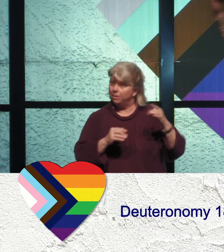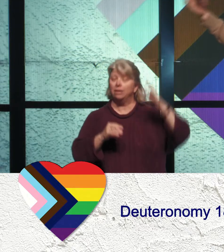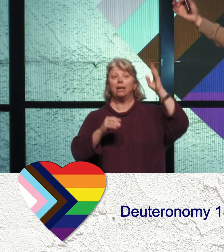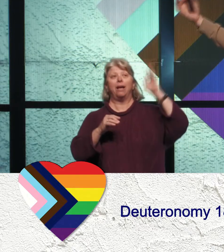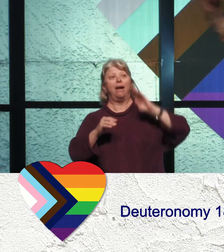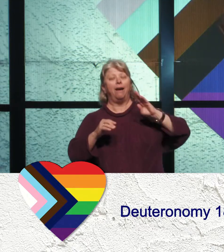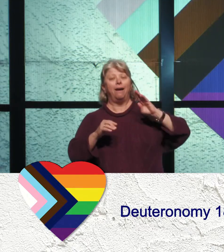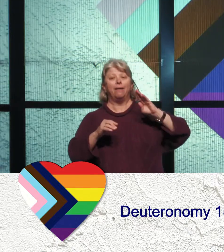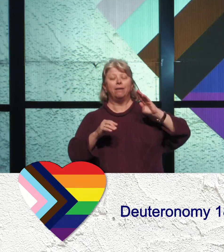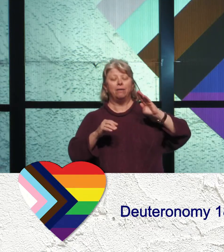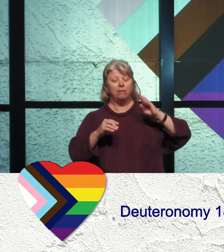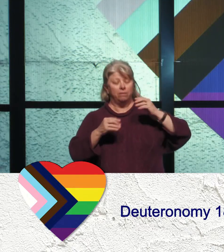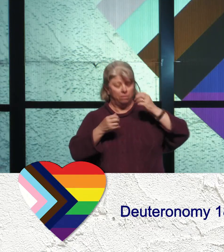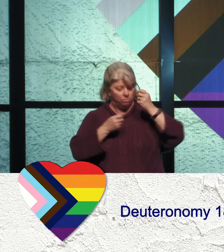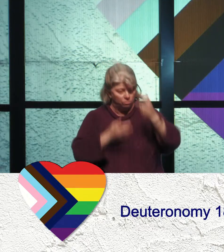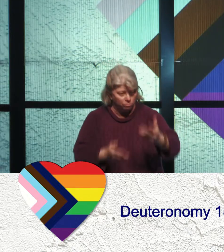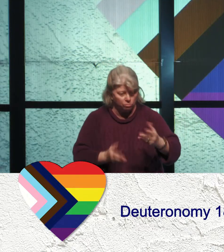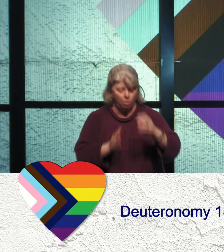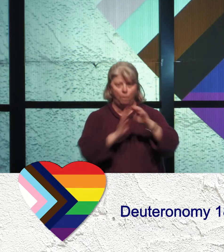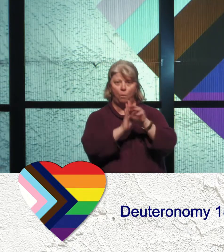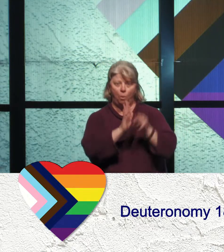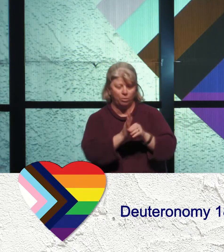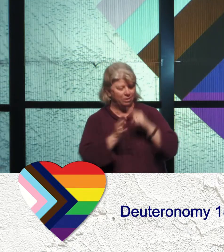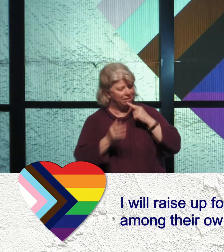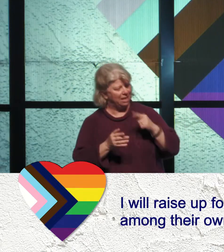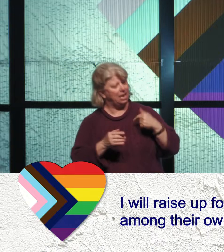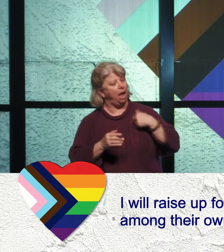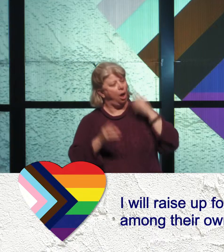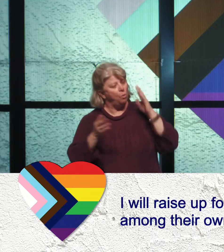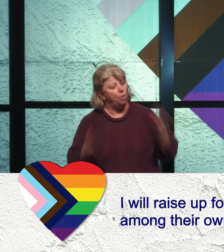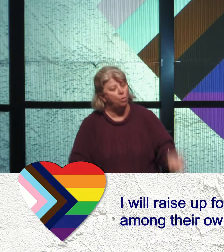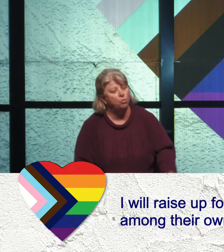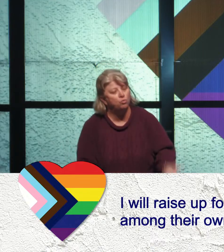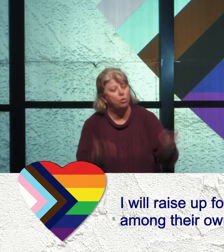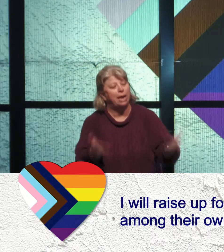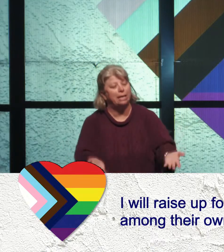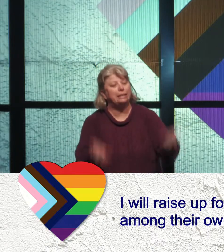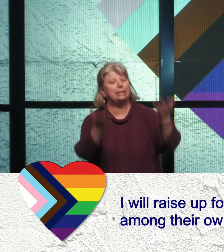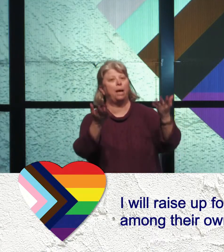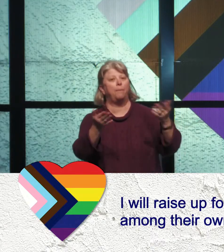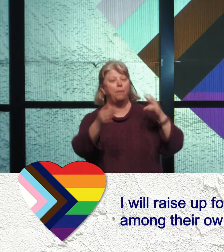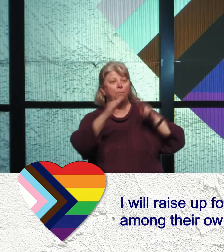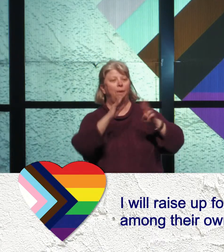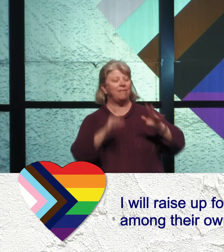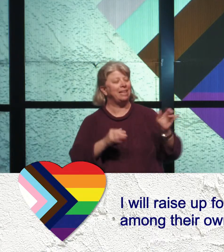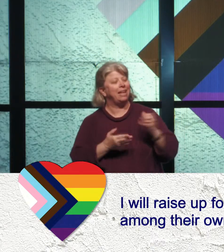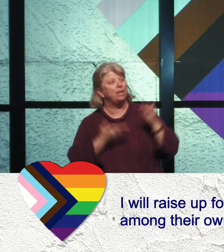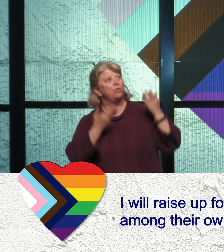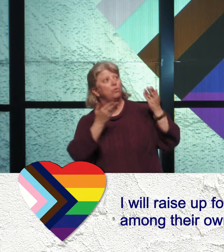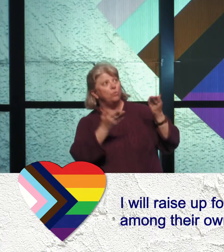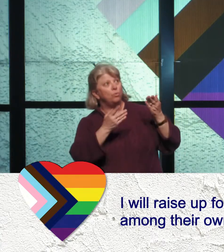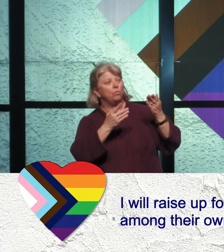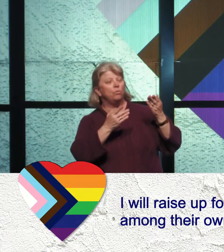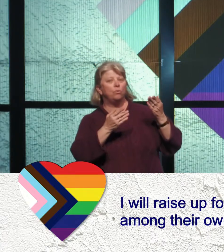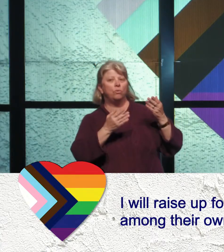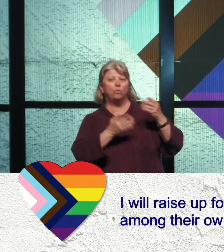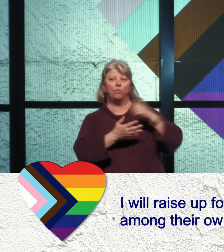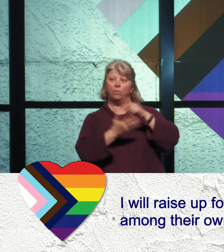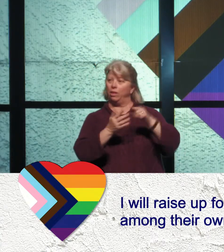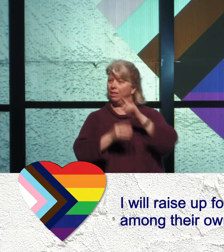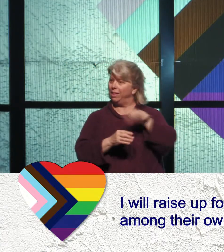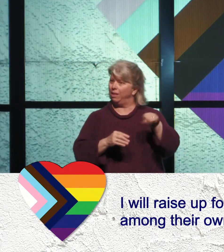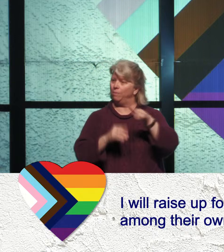God, Yahweh, is speaking to Moses and says, "I will raise up for them a prophet like you from among their own